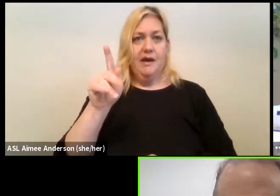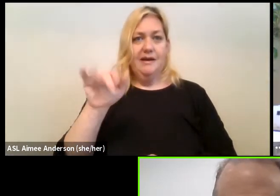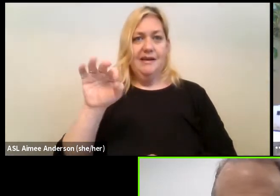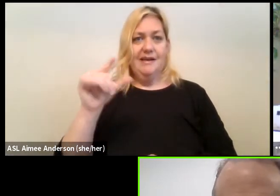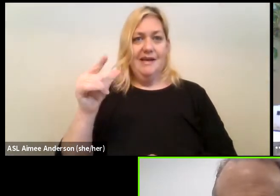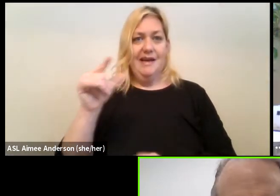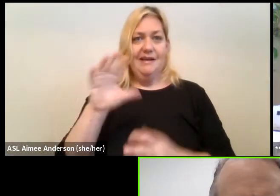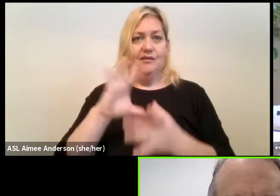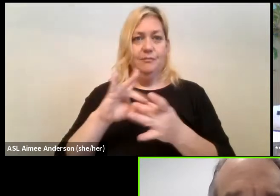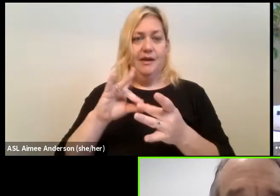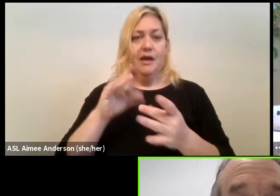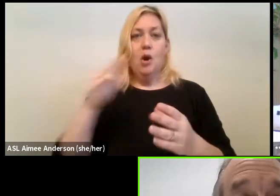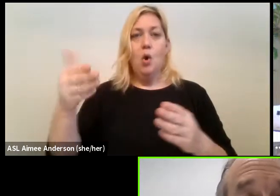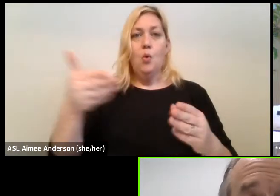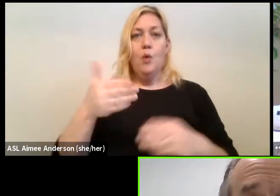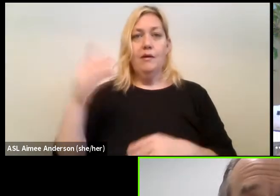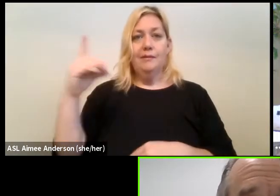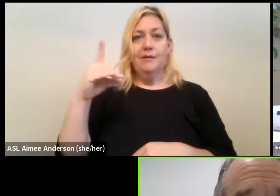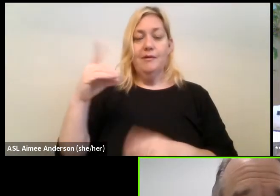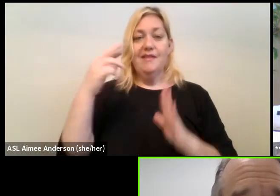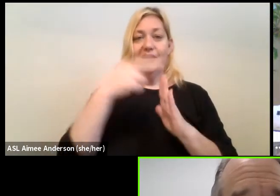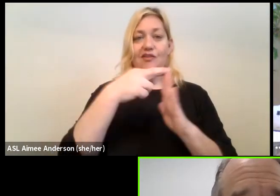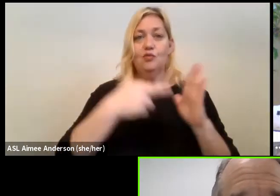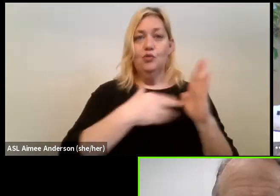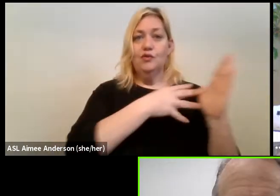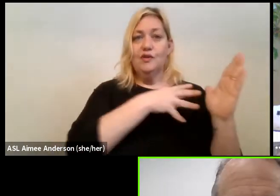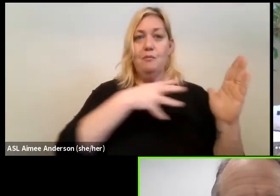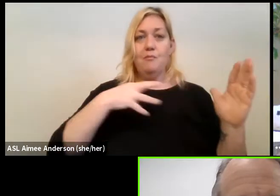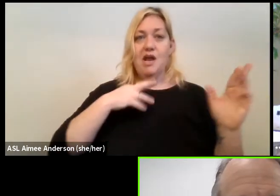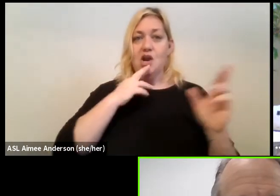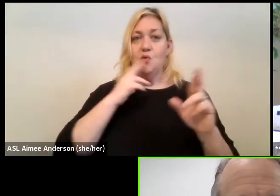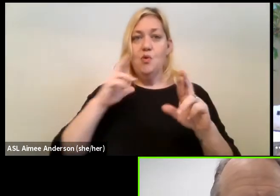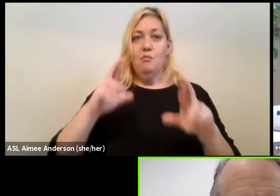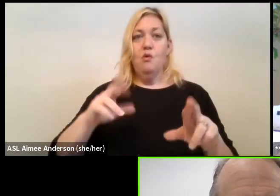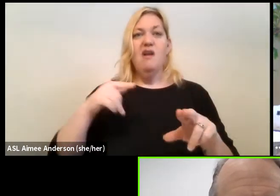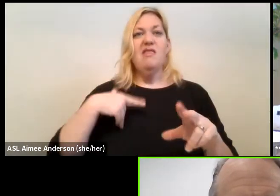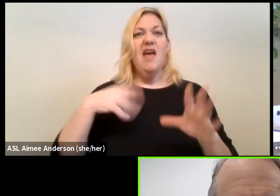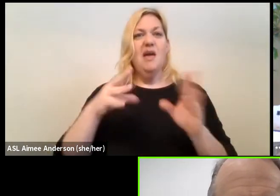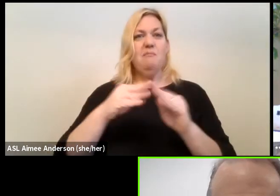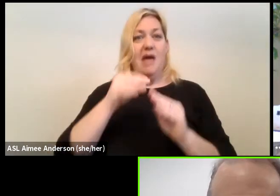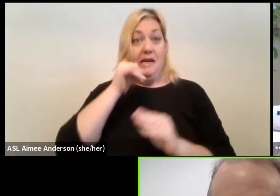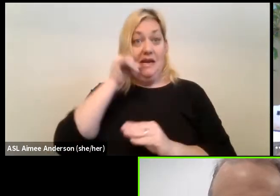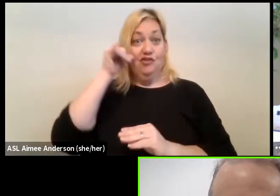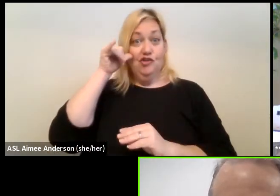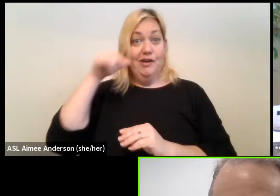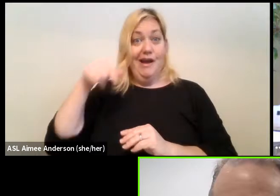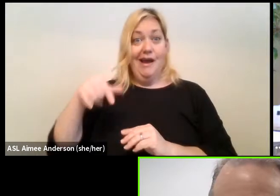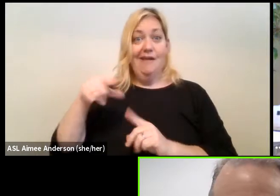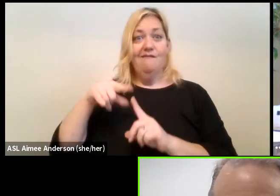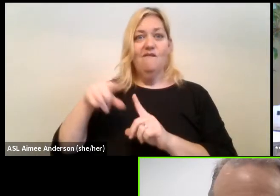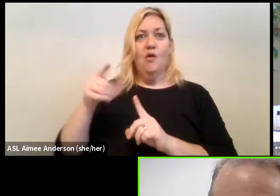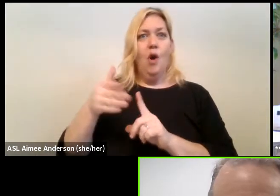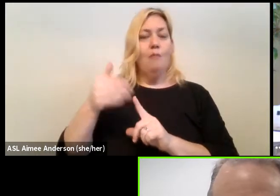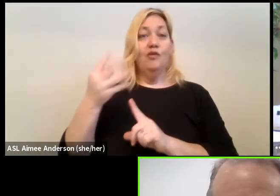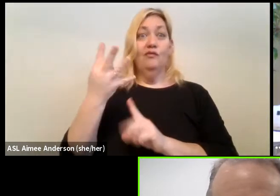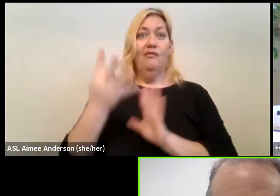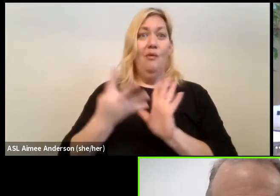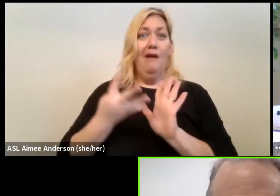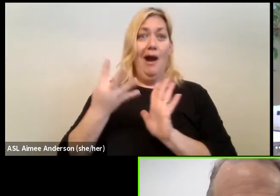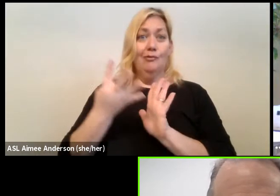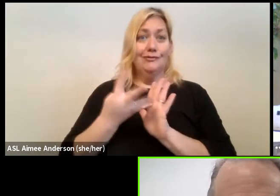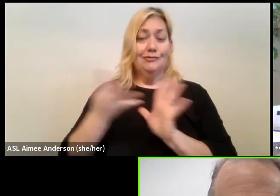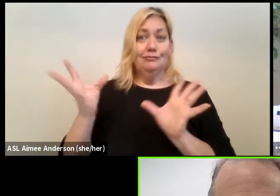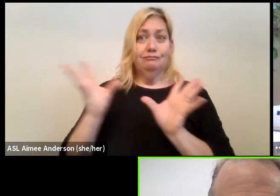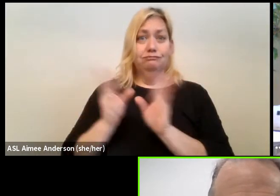Welcome, Democrats. This is the Rules Committee report. The Rules Committee met yesterday for almost 4 hours.